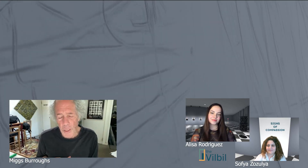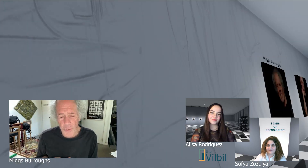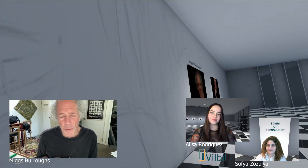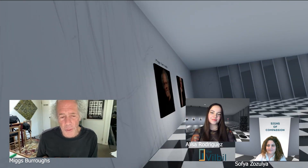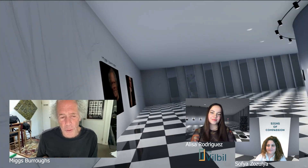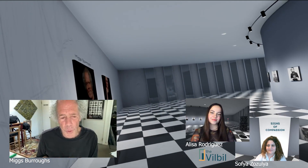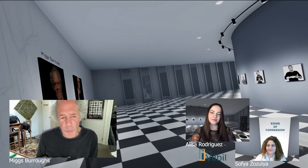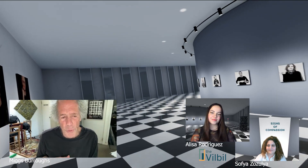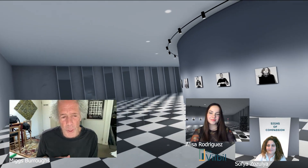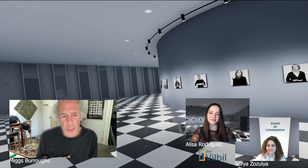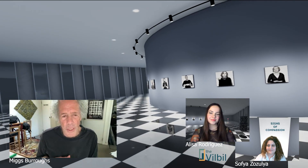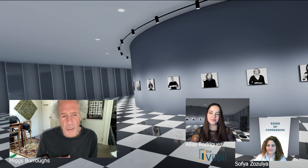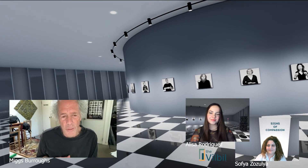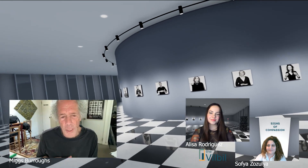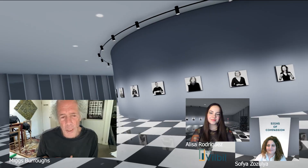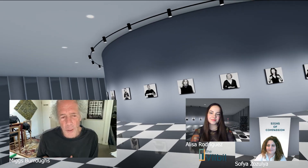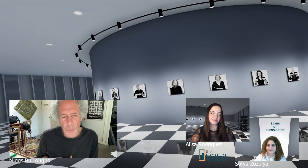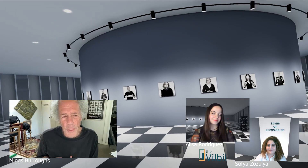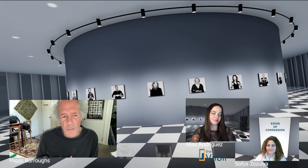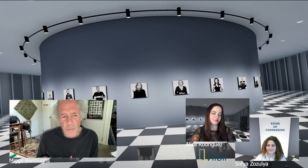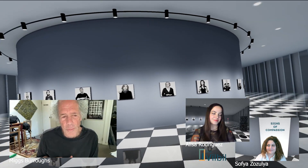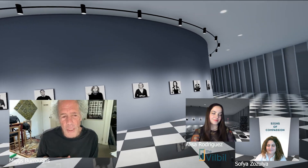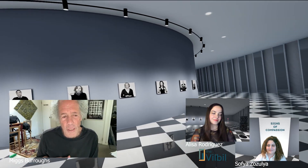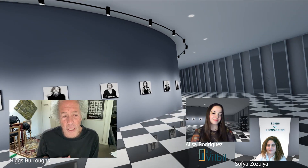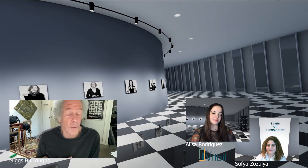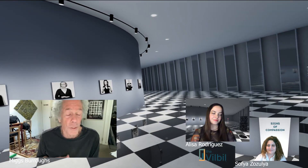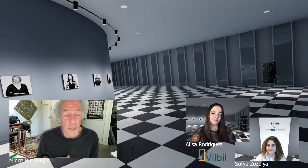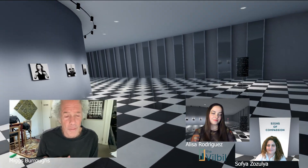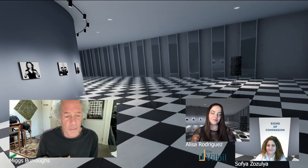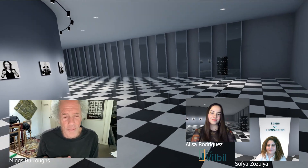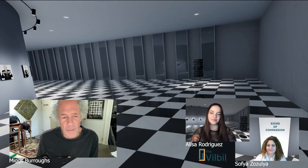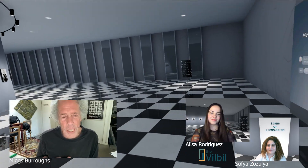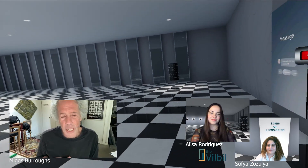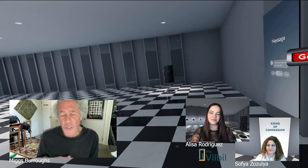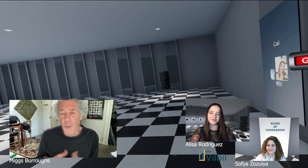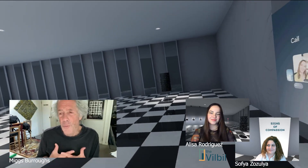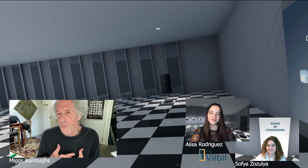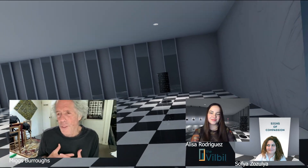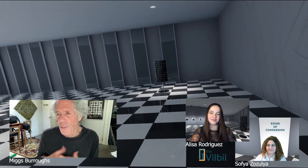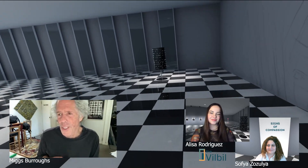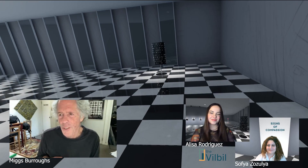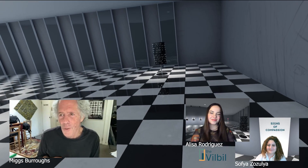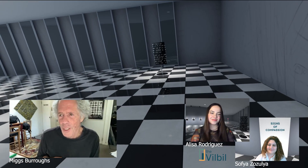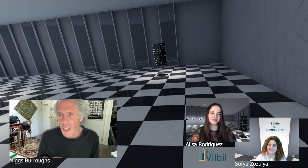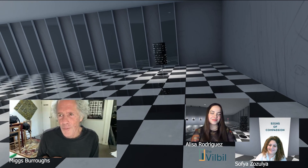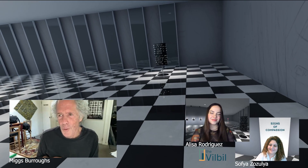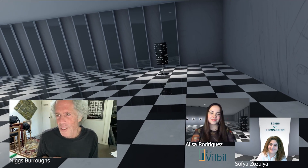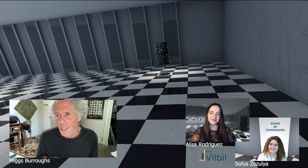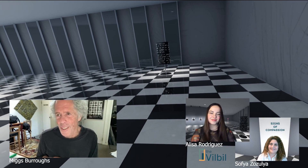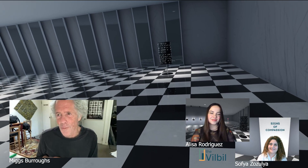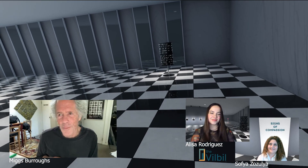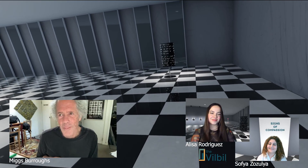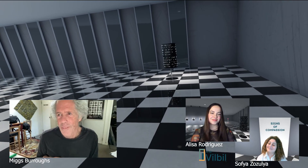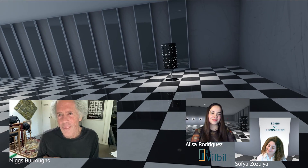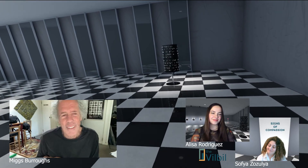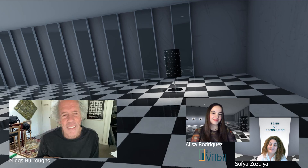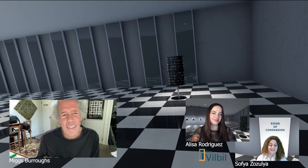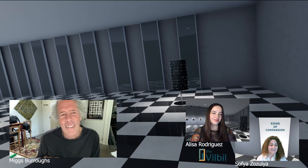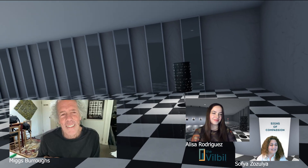myself and for other people when I can. But yeah, I don't know really. It's for other people to decide who I am or what I am. Okay.